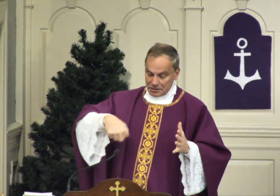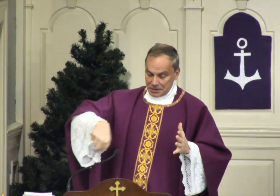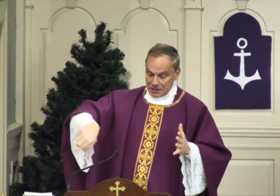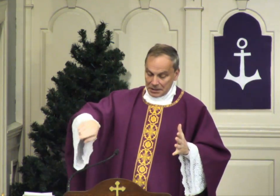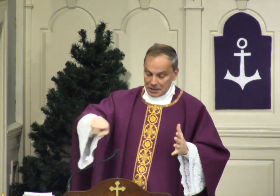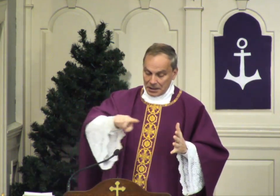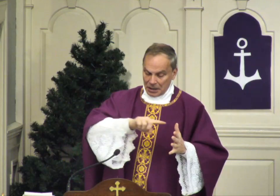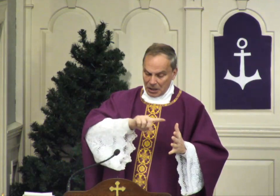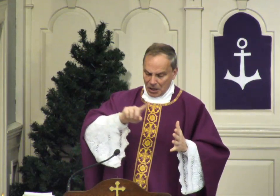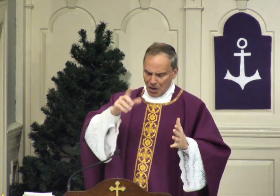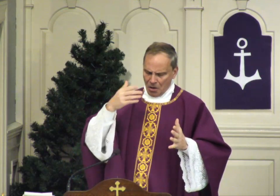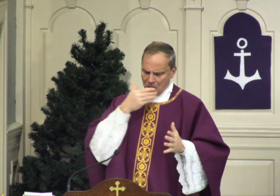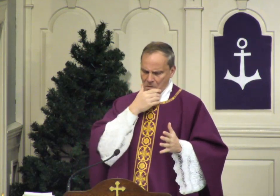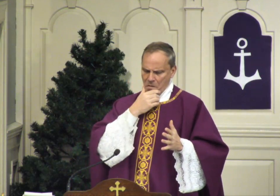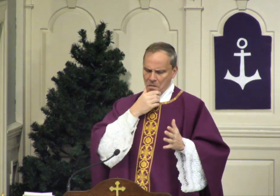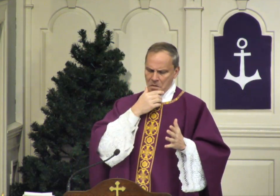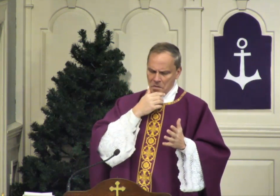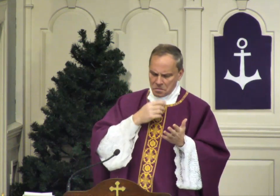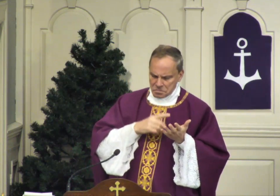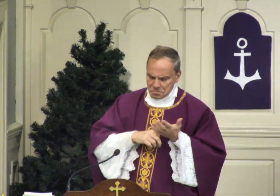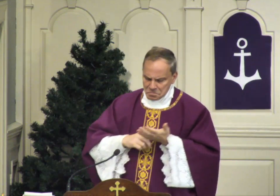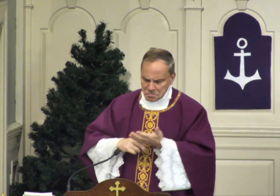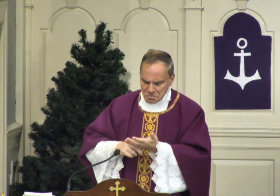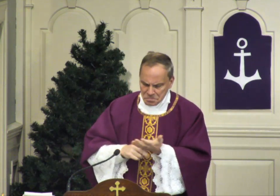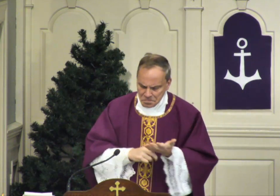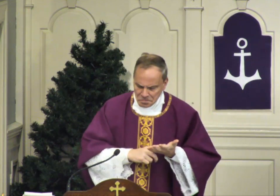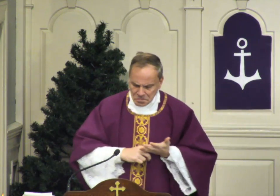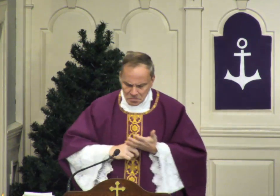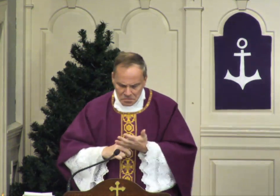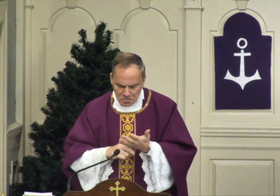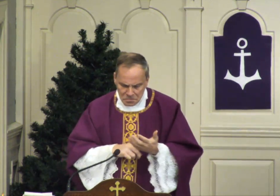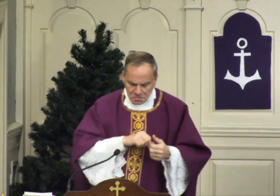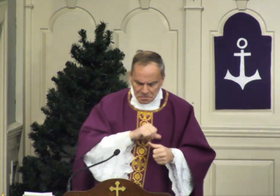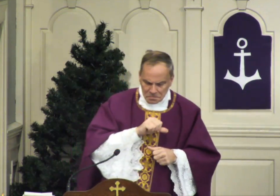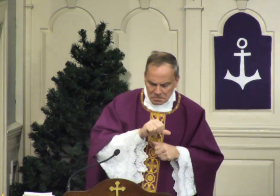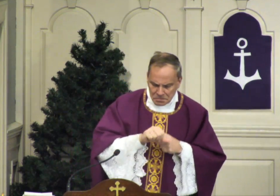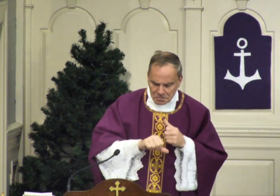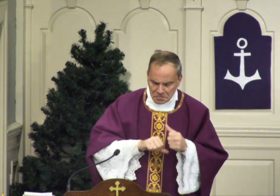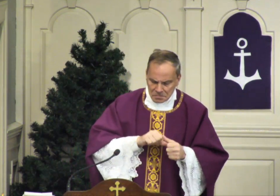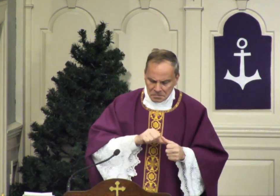Then the scribes and Pharisees began to ask themselves,